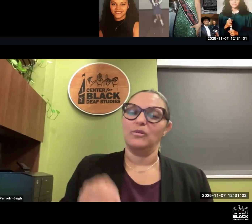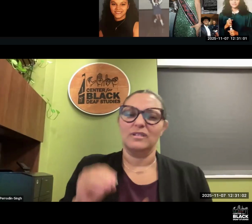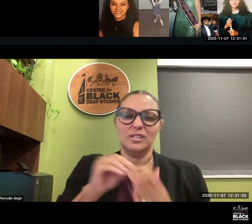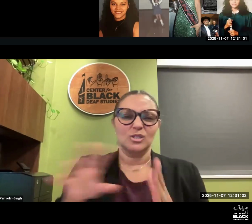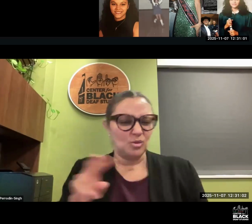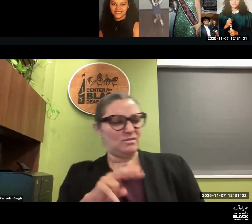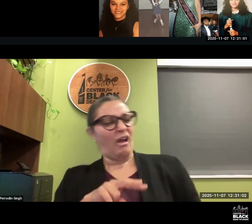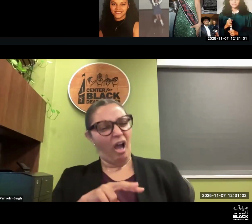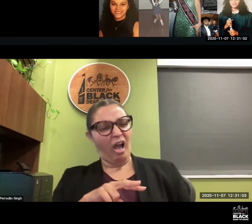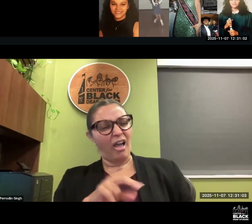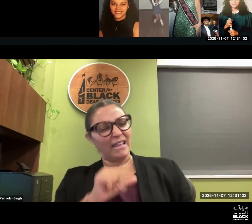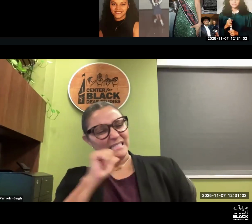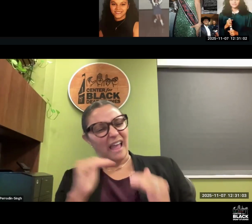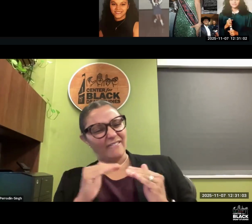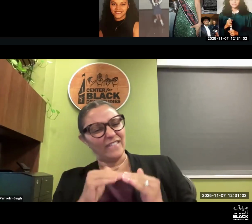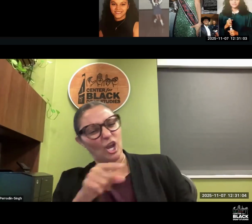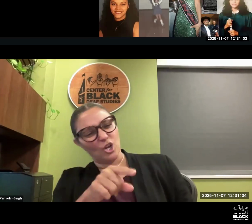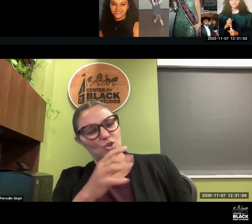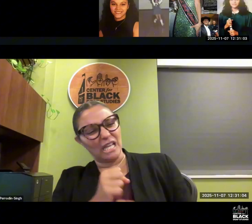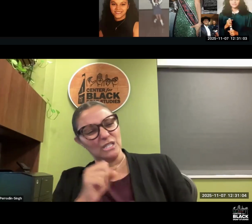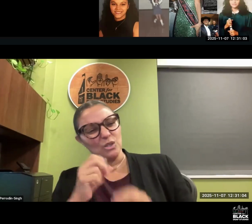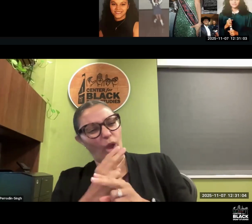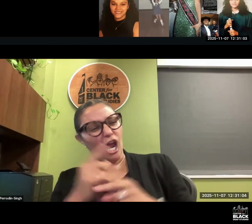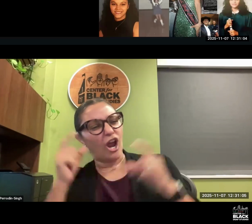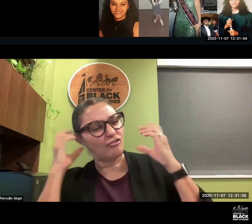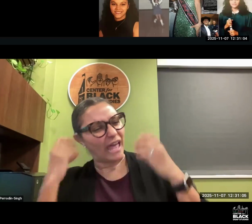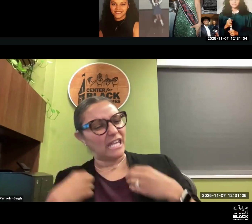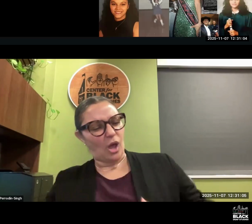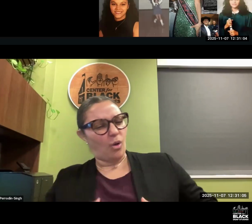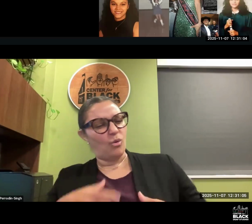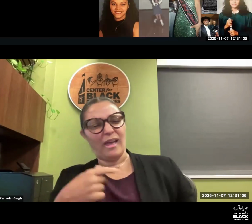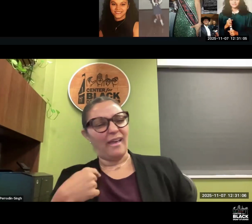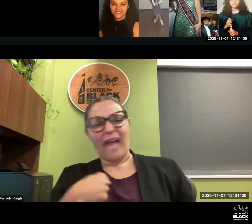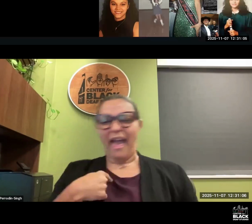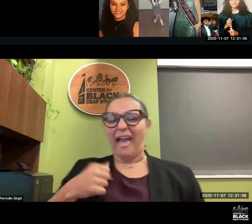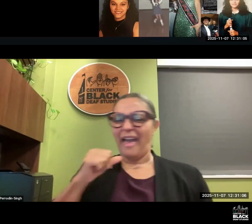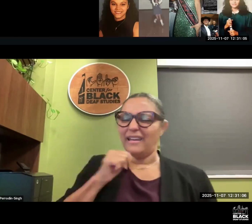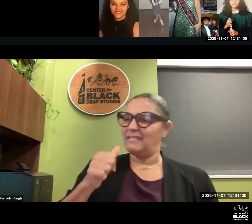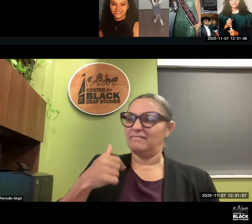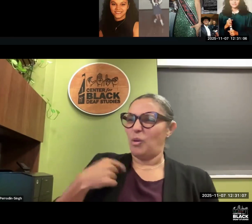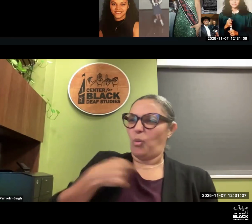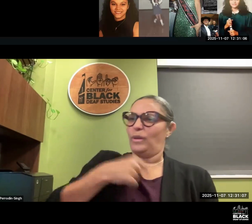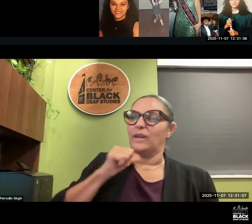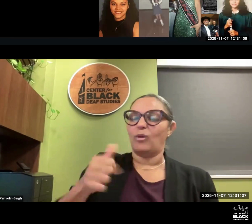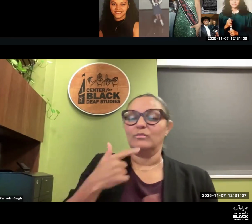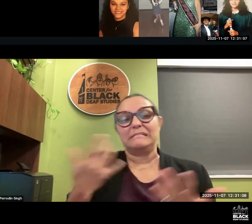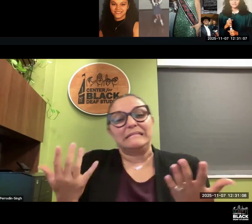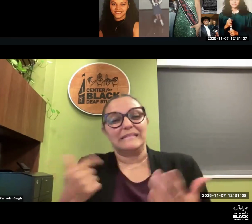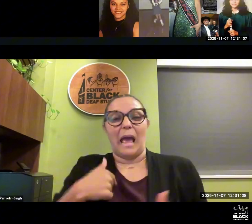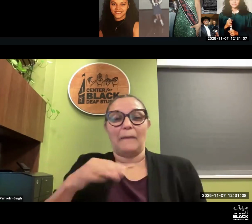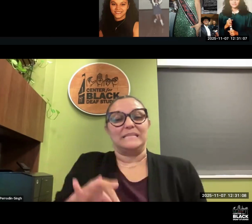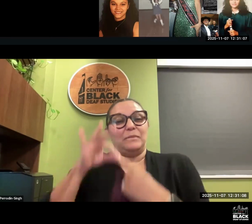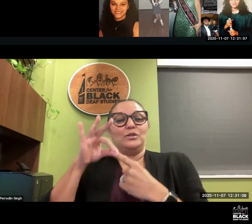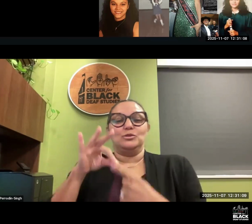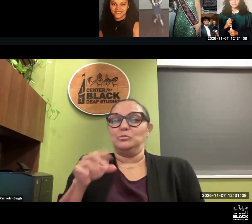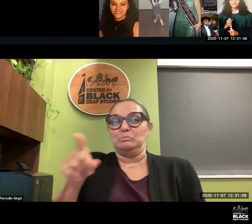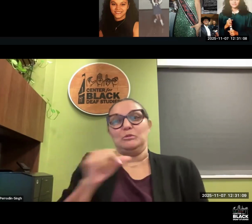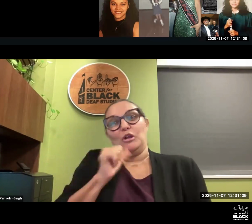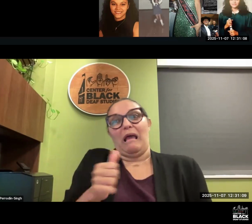just my radio. That's just my radio. Students would say, hey, that's not fair. You get to wear a radio and I don't. And I was like, well,